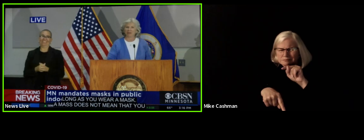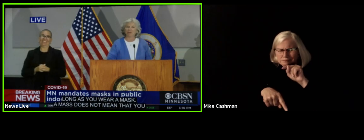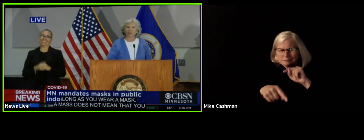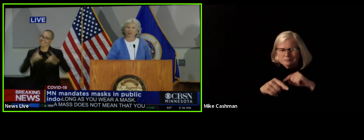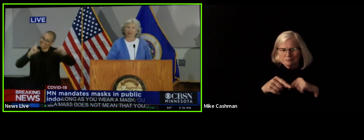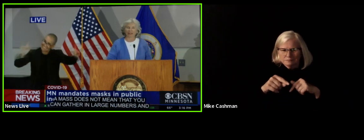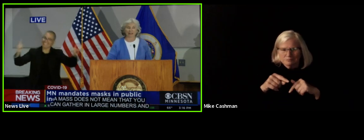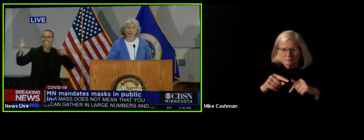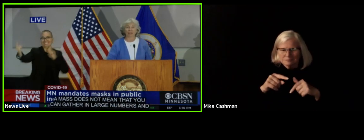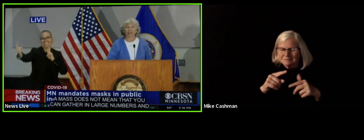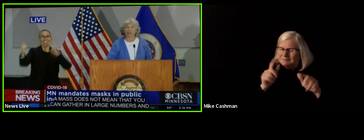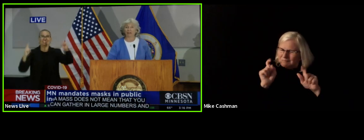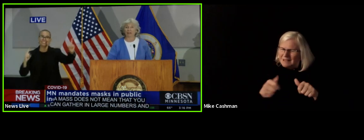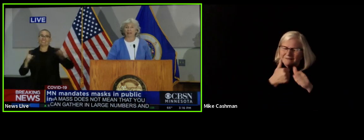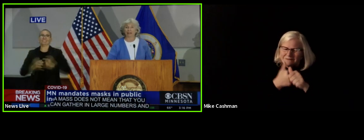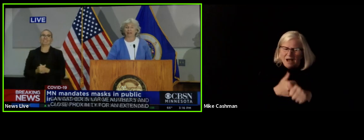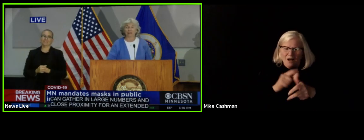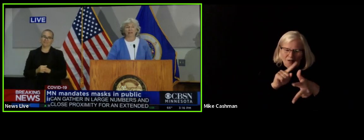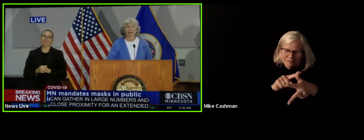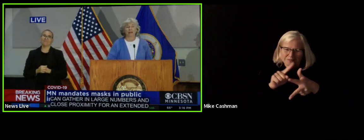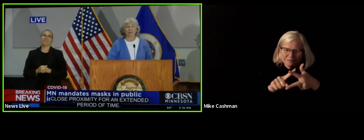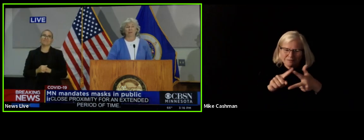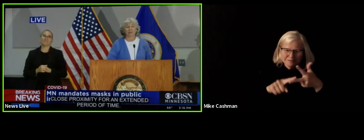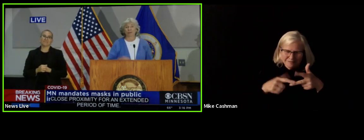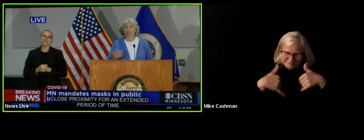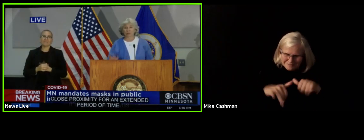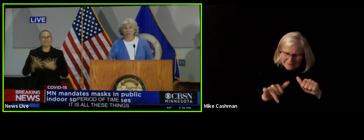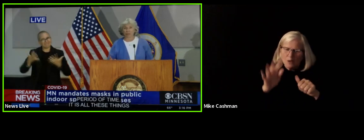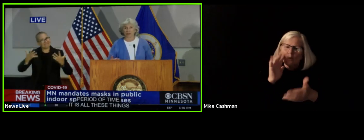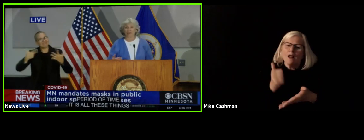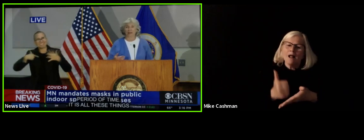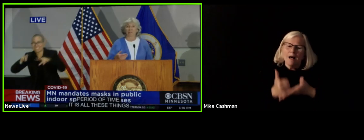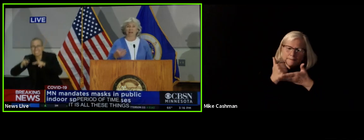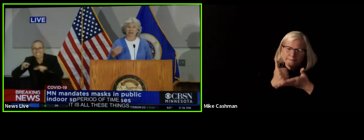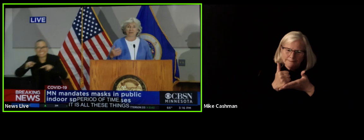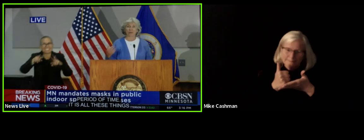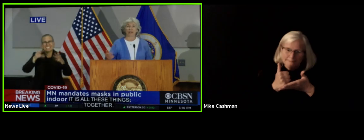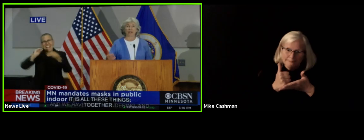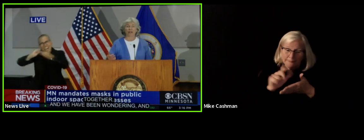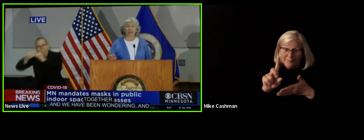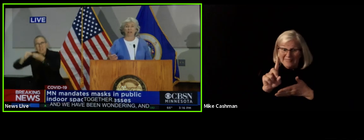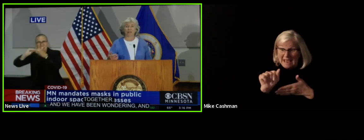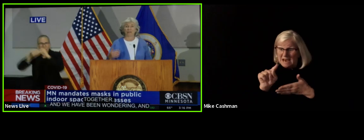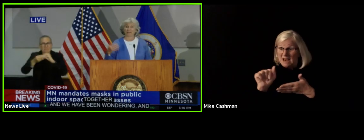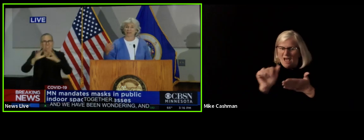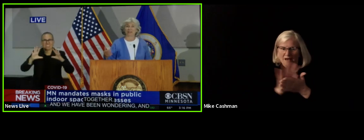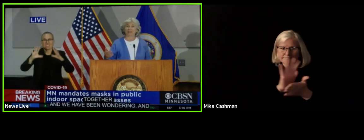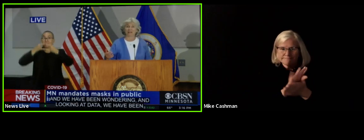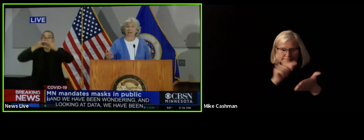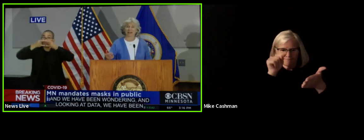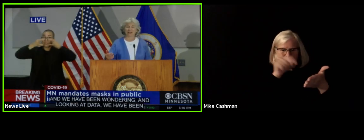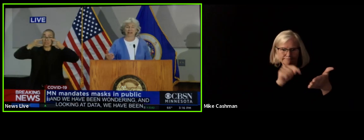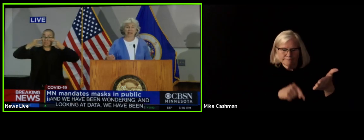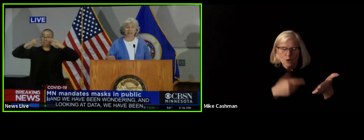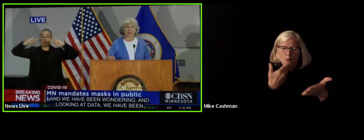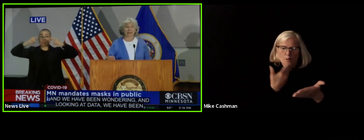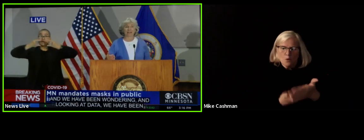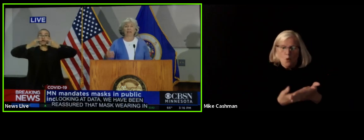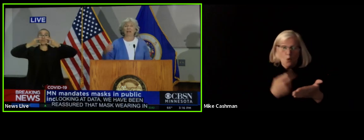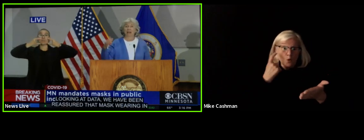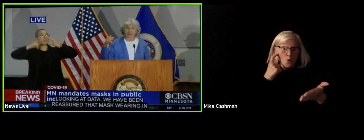been wondering and looking at data, we've been reassured that mask wearing in the states that have